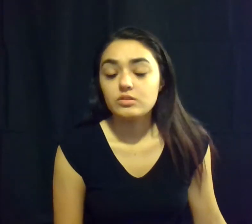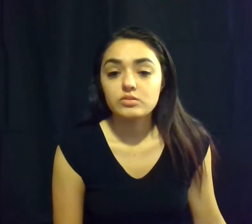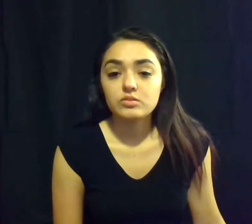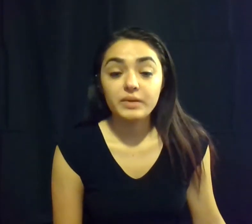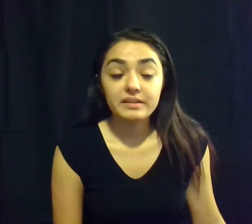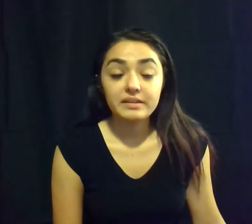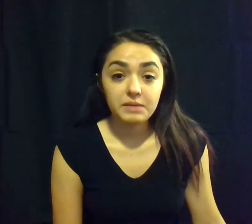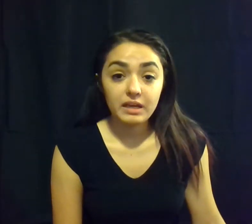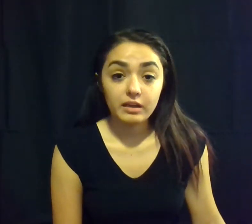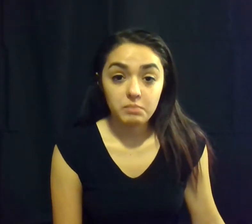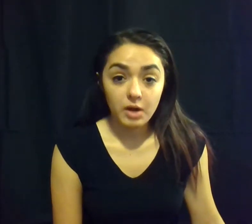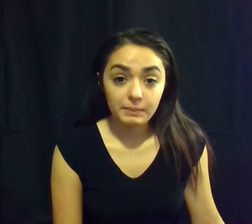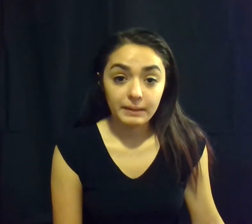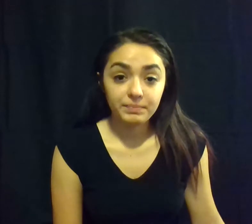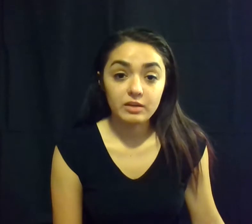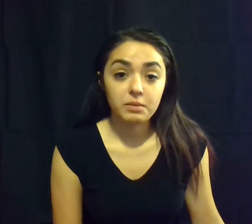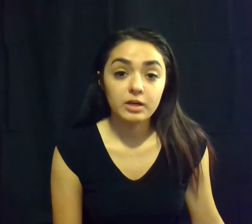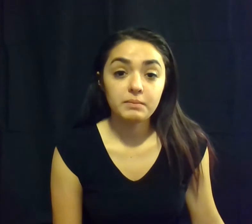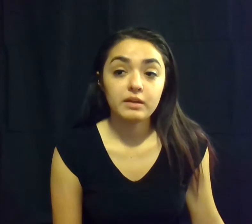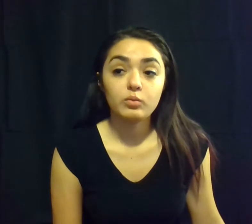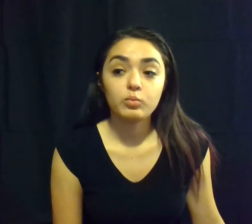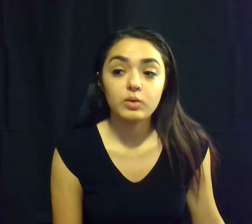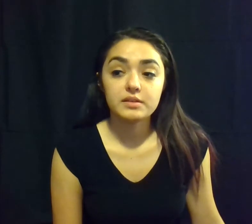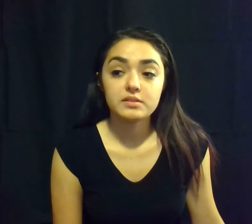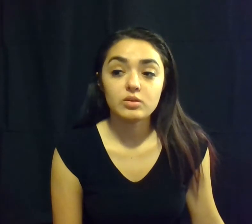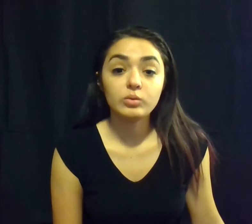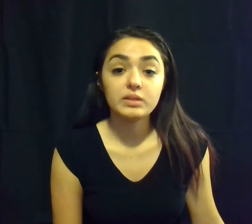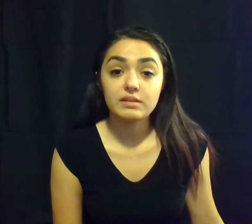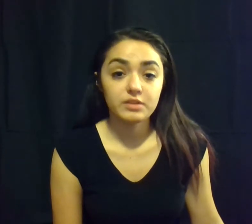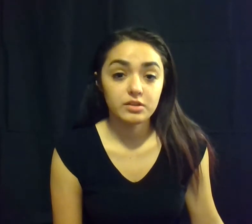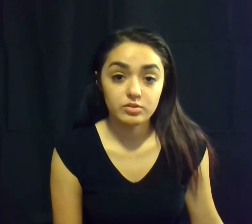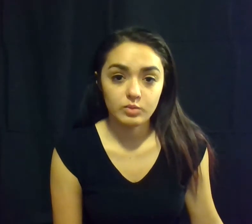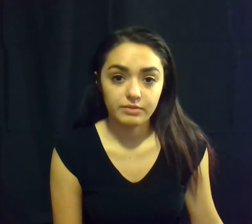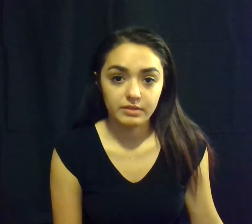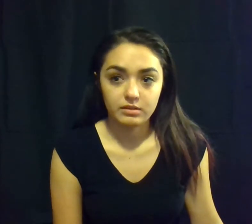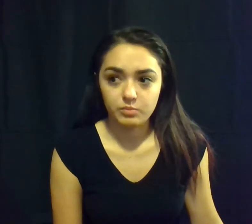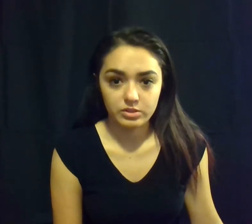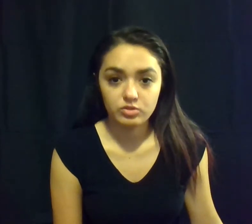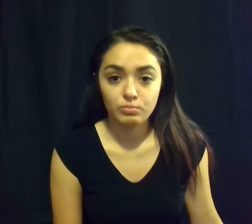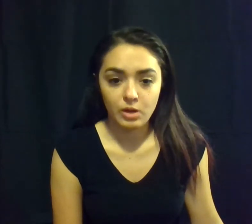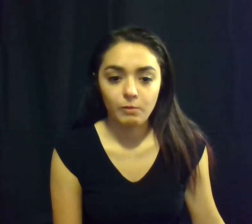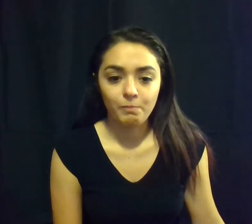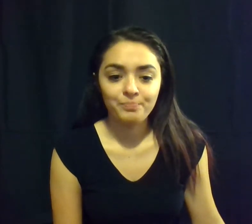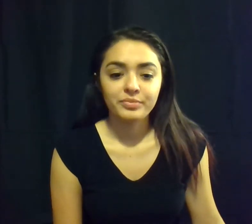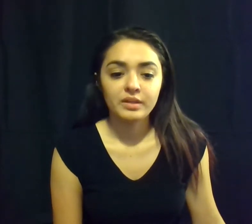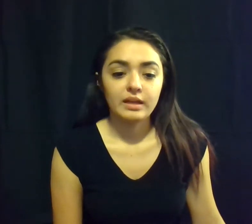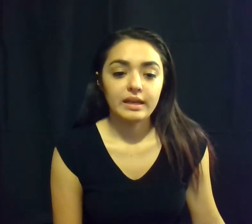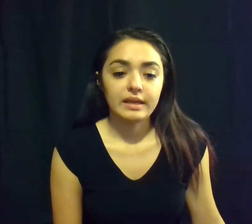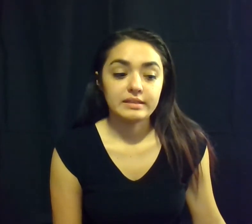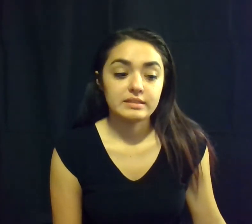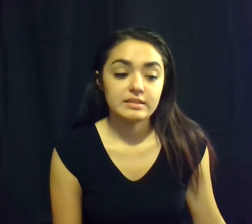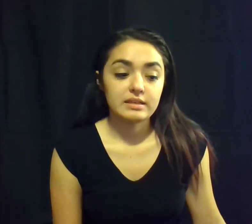So we ended up getting an apartment, and the apartment was only 700 square feet. It was small. And